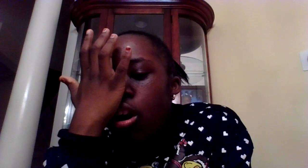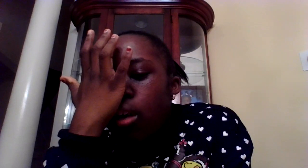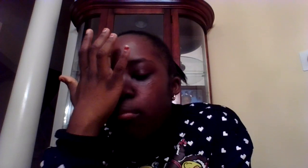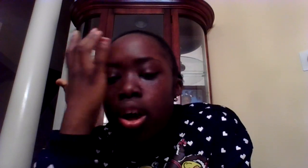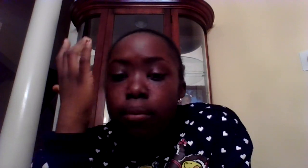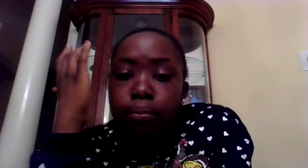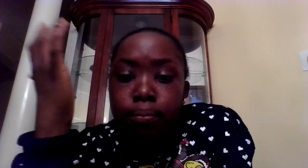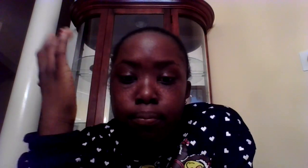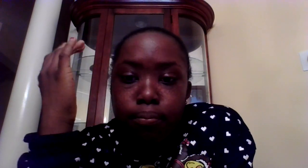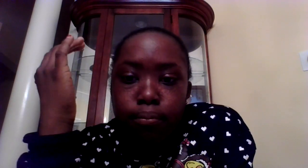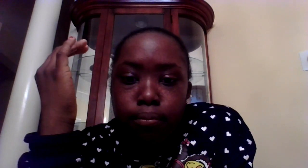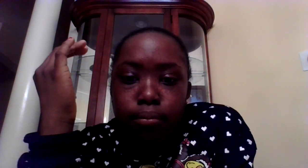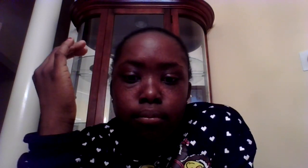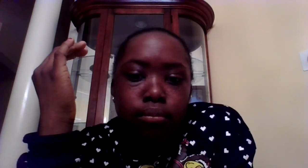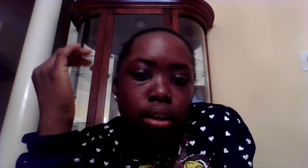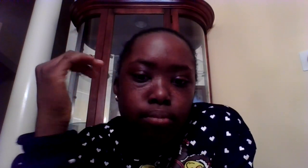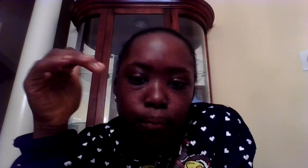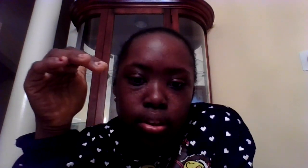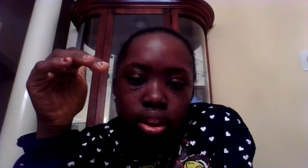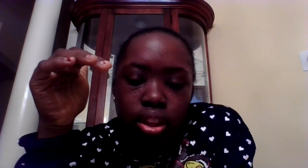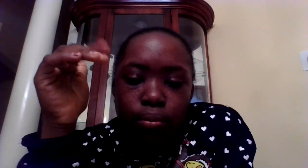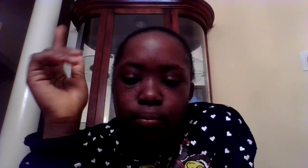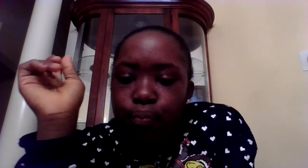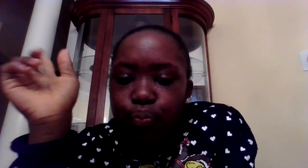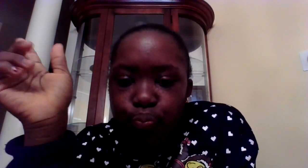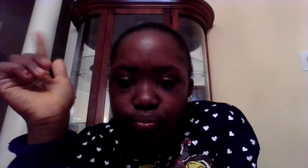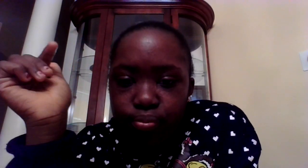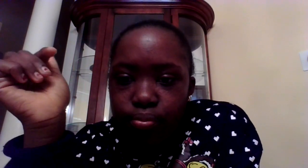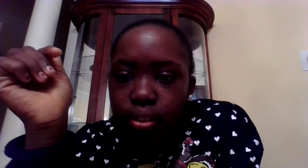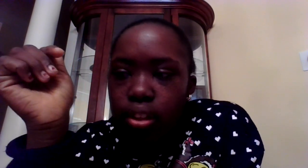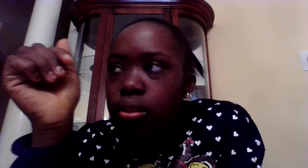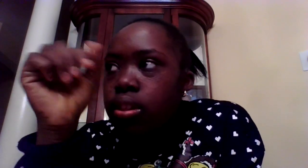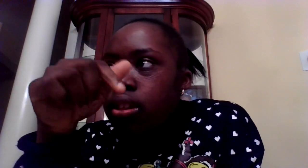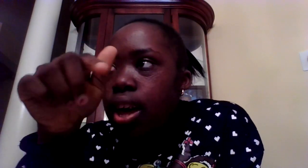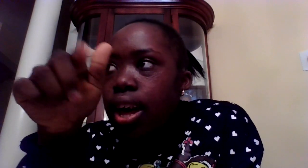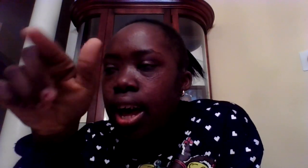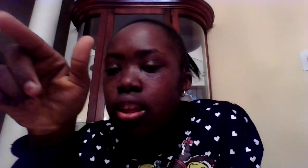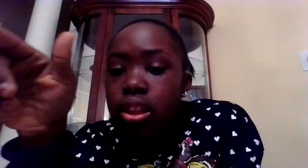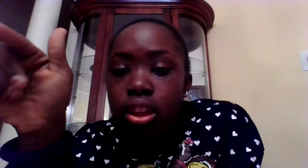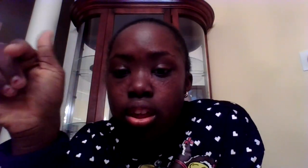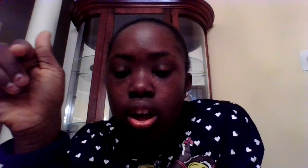carve my pumpkin since I did not.